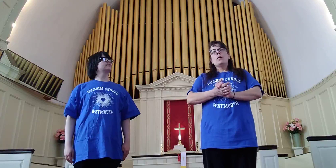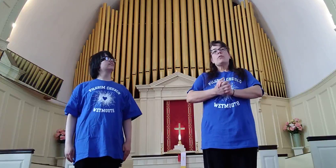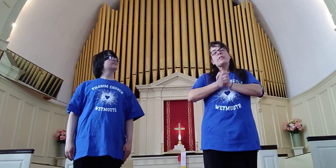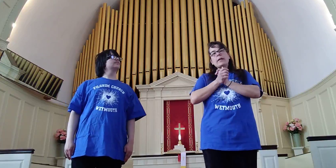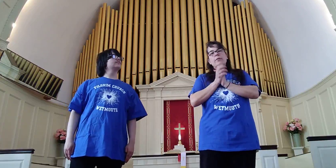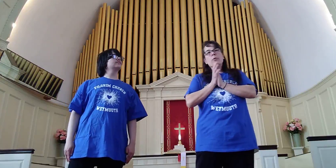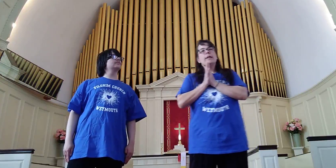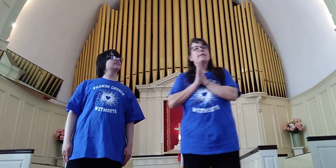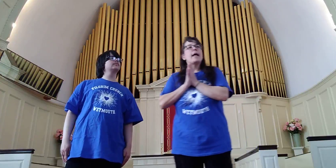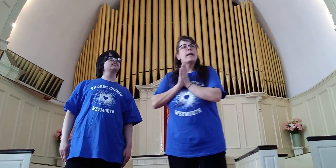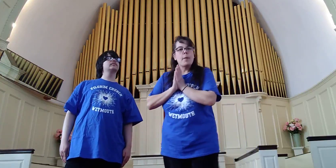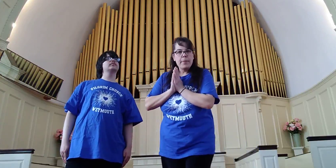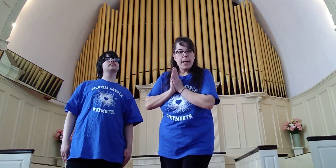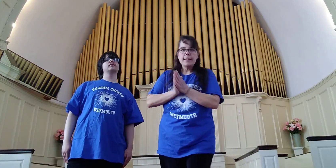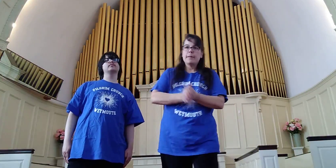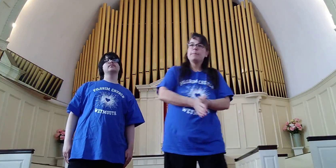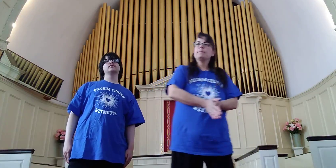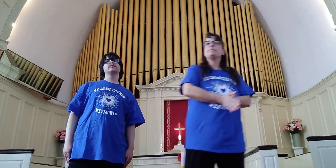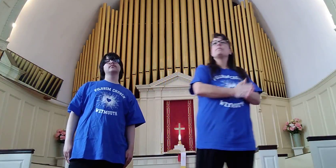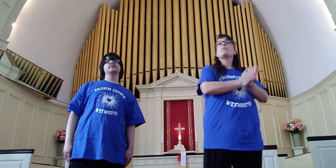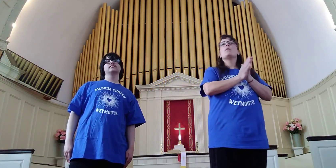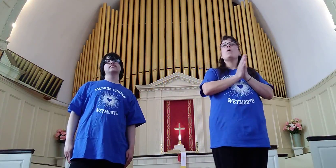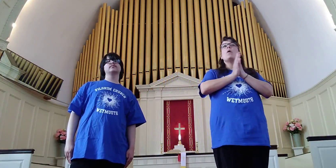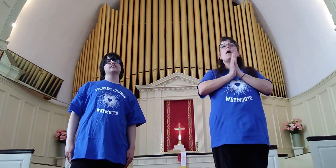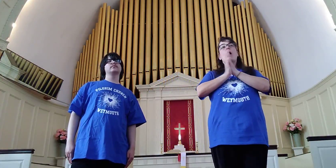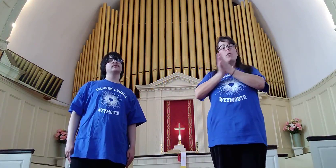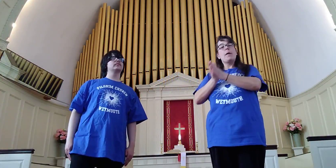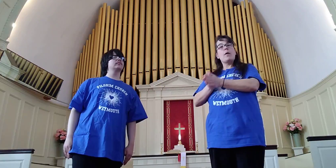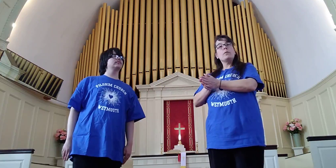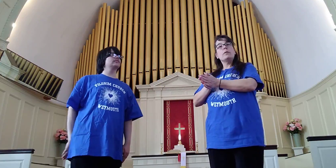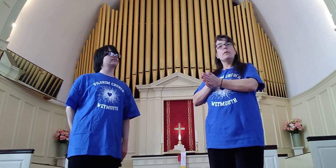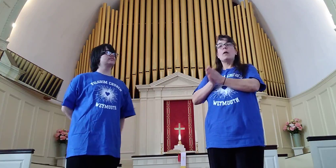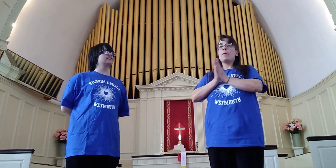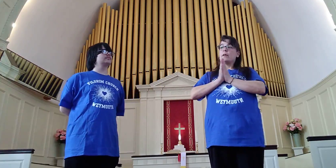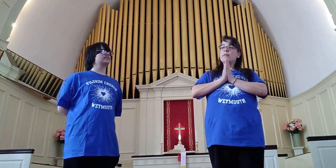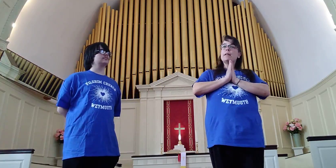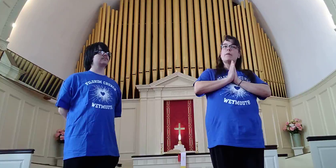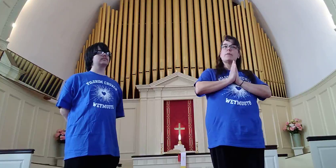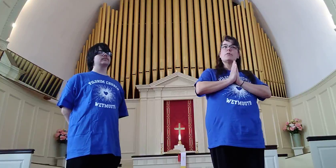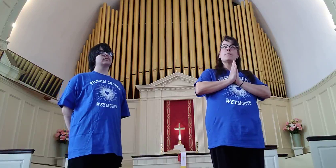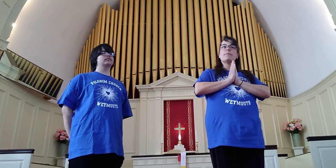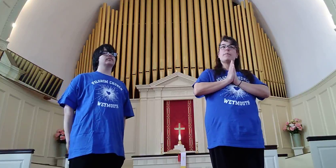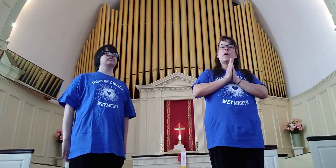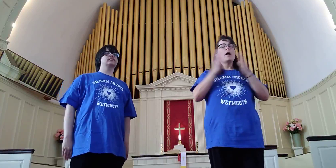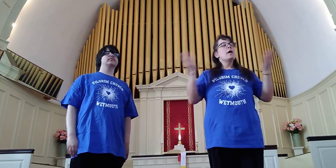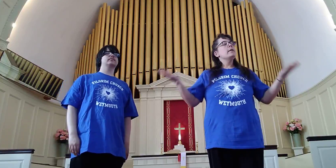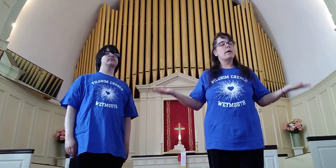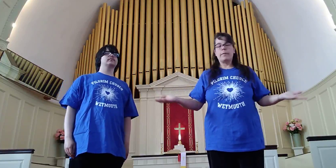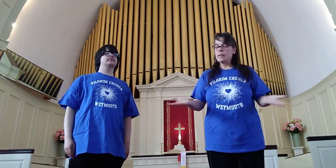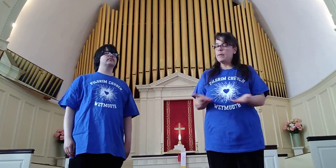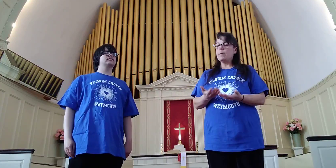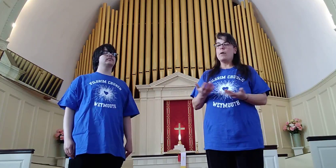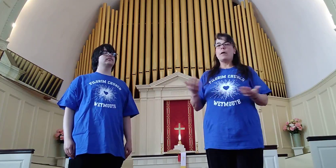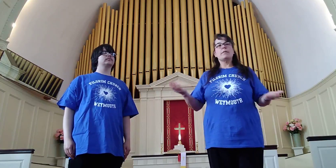So, the Sunday school kids and I came up with an idea. How about American Sign Language? None of us speak American